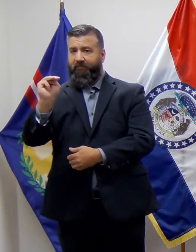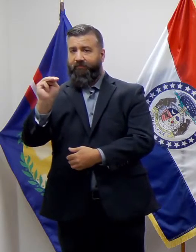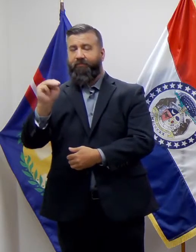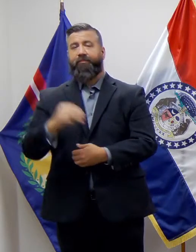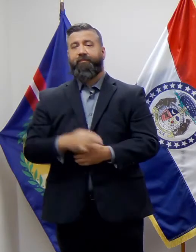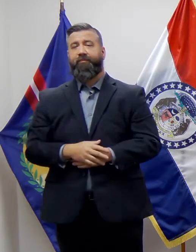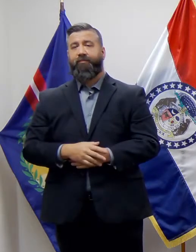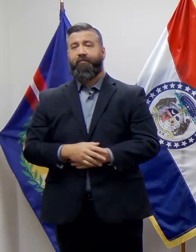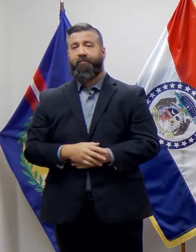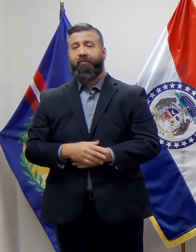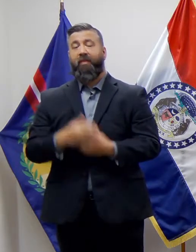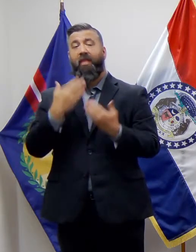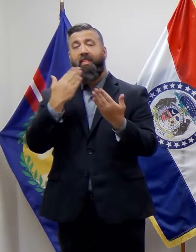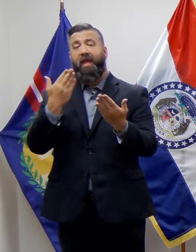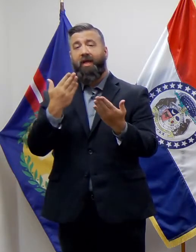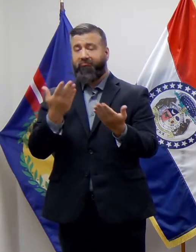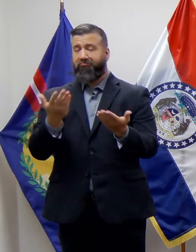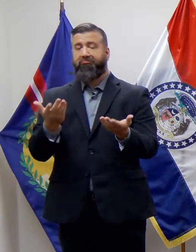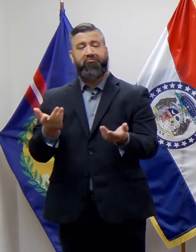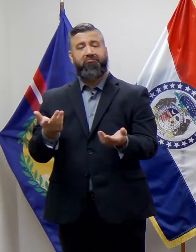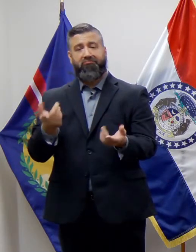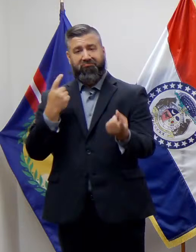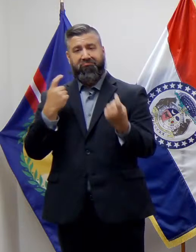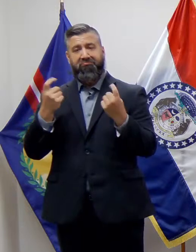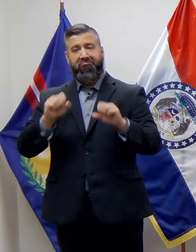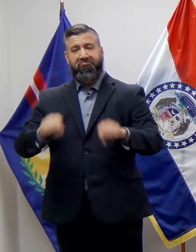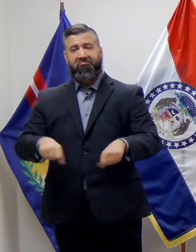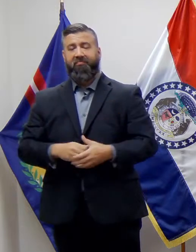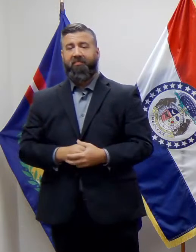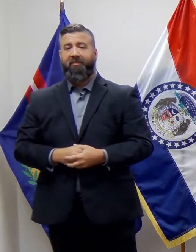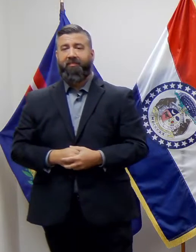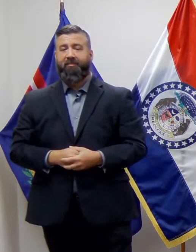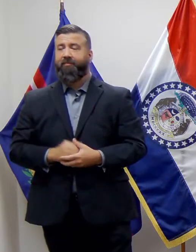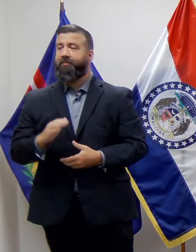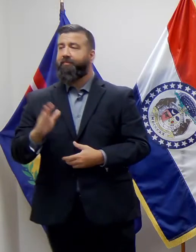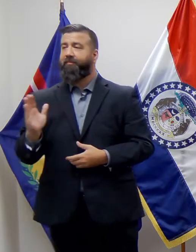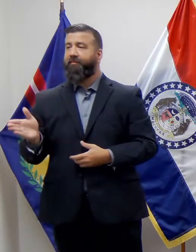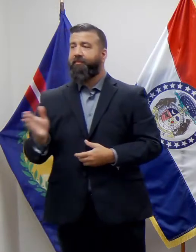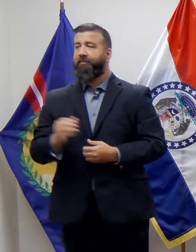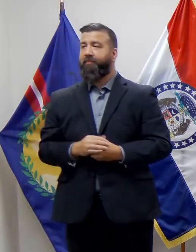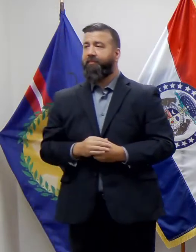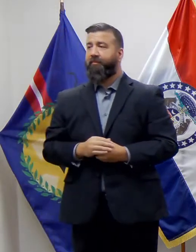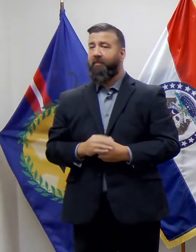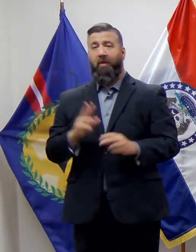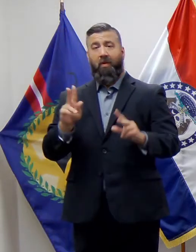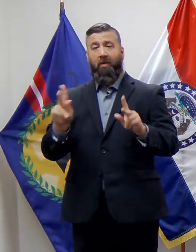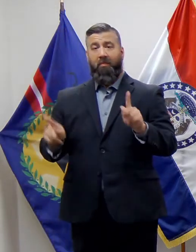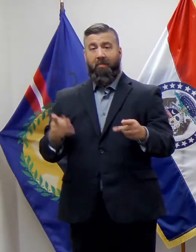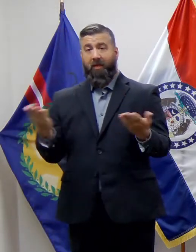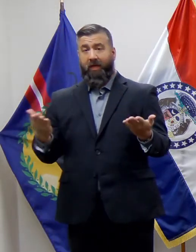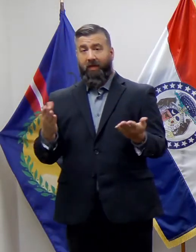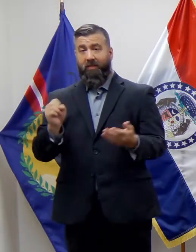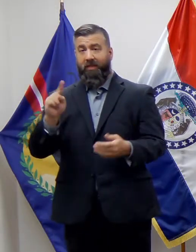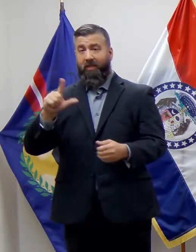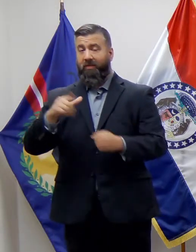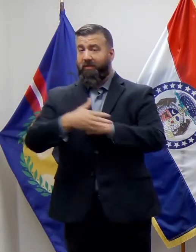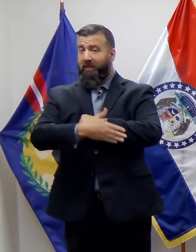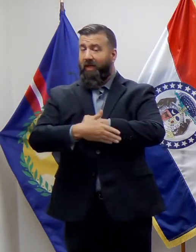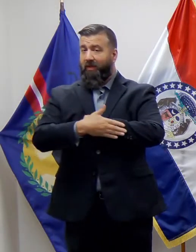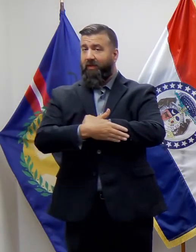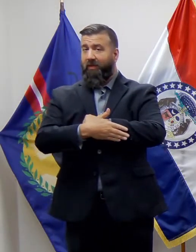revivestl.com. Thank you, and I'm happy to answer any questions. Dr. Page, the citizens of St. Louis County are clearly getting